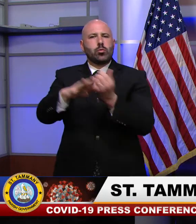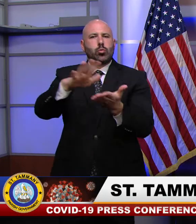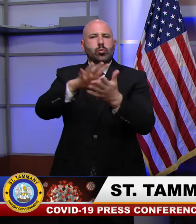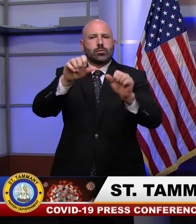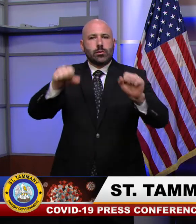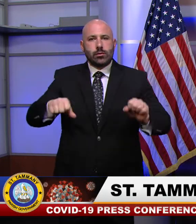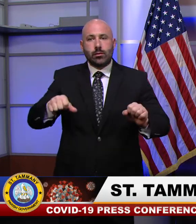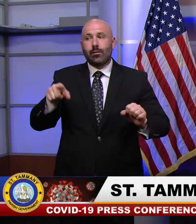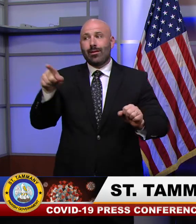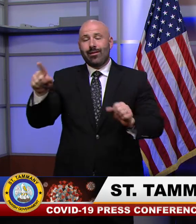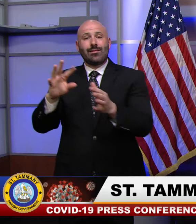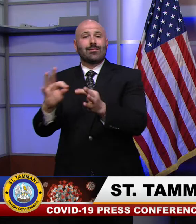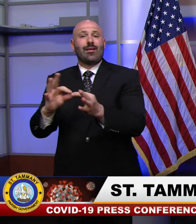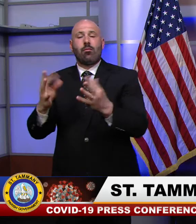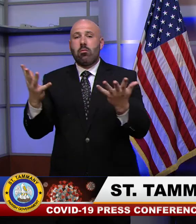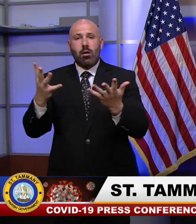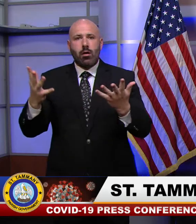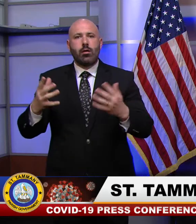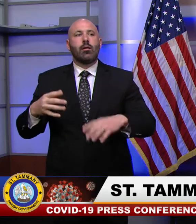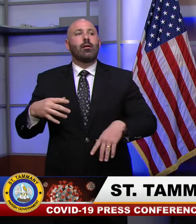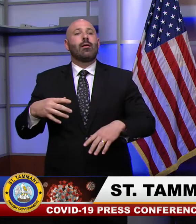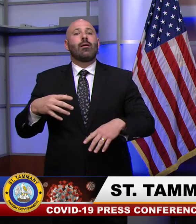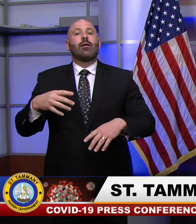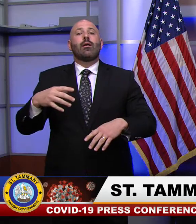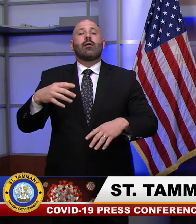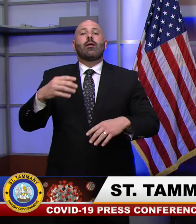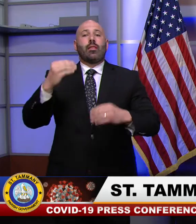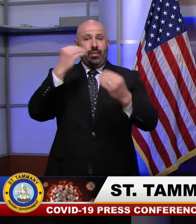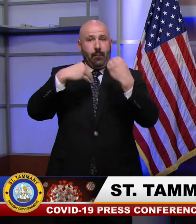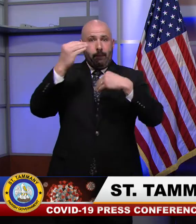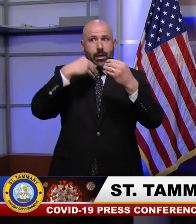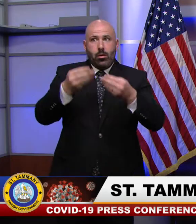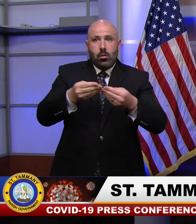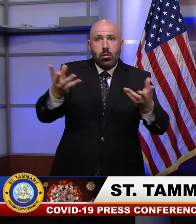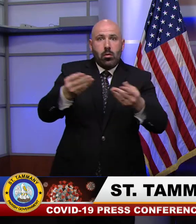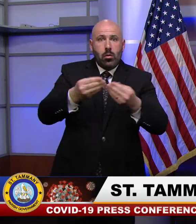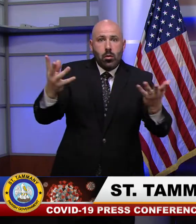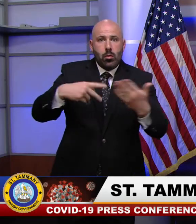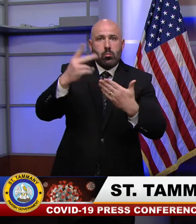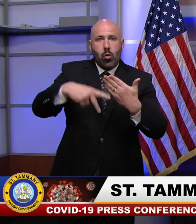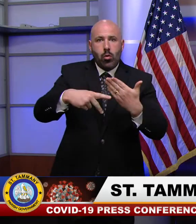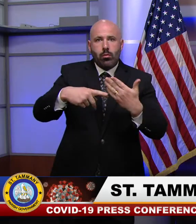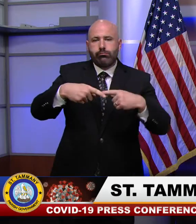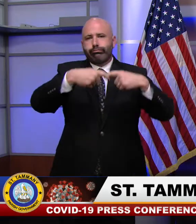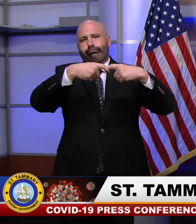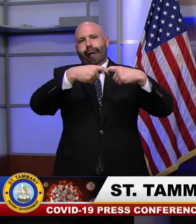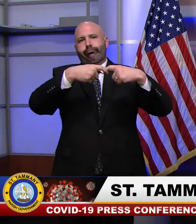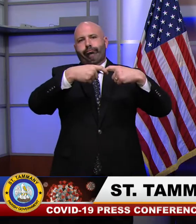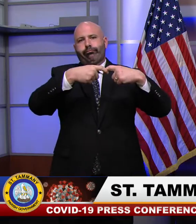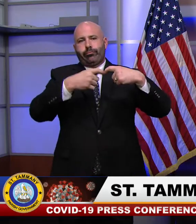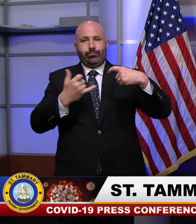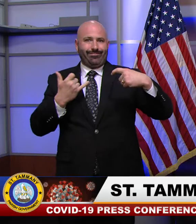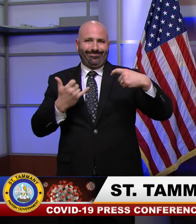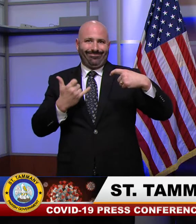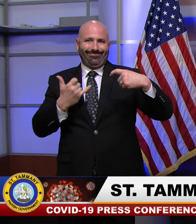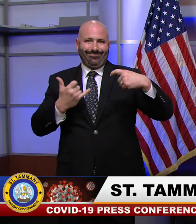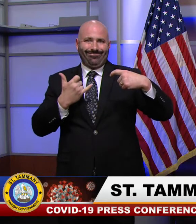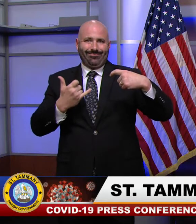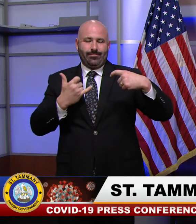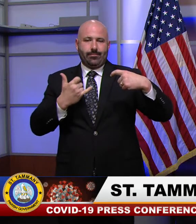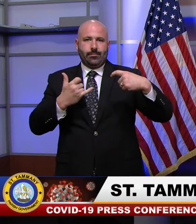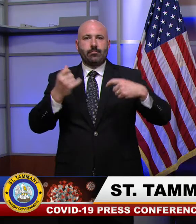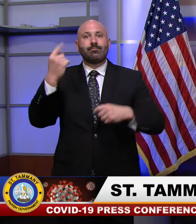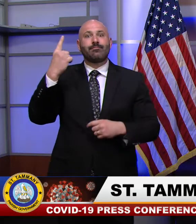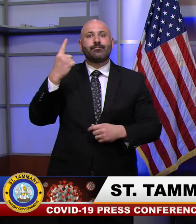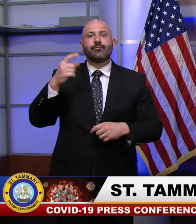school system's grab-and-go meal distribution program will be suspended. The school system is